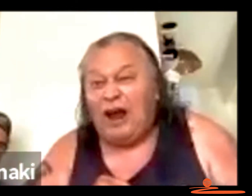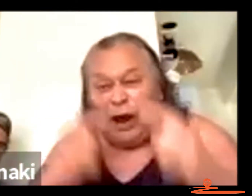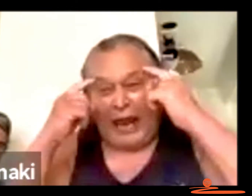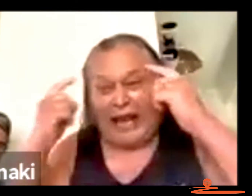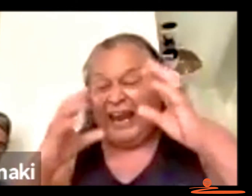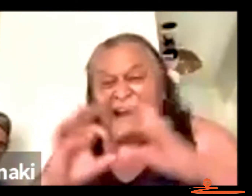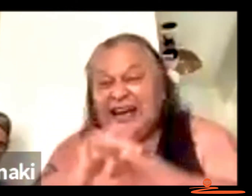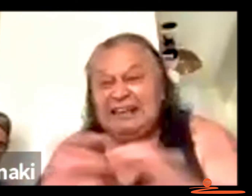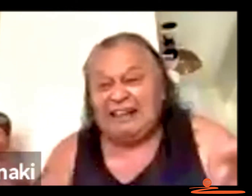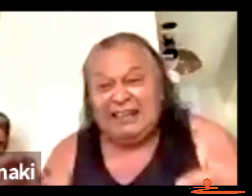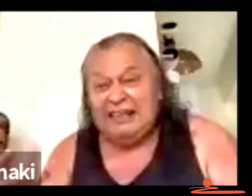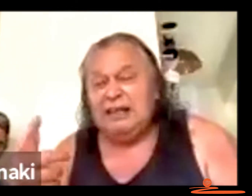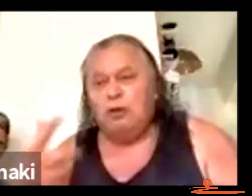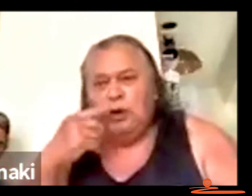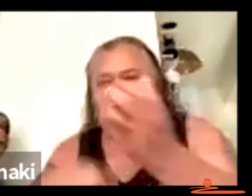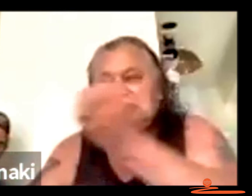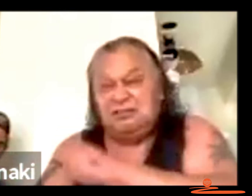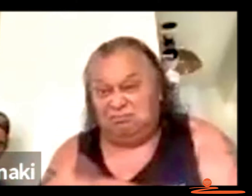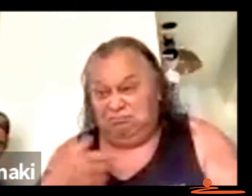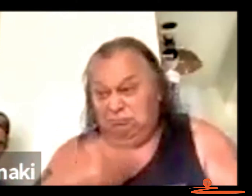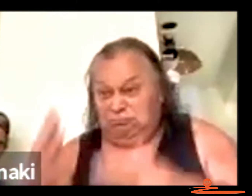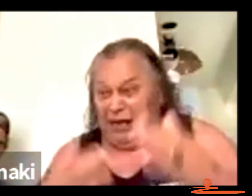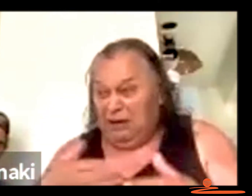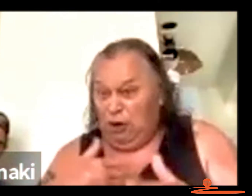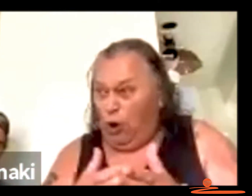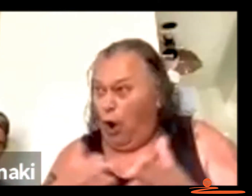make sure that I'm fully feeling well